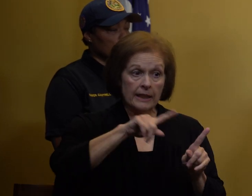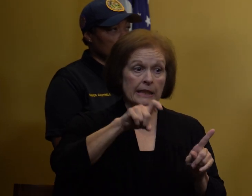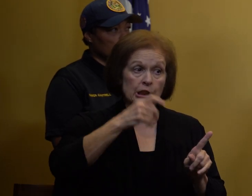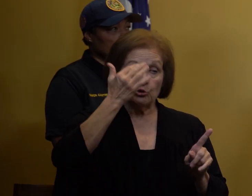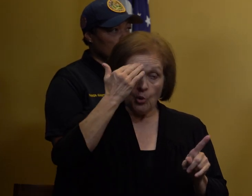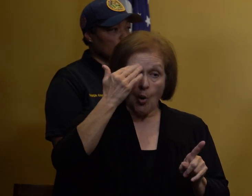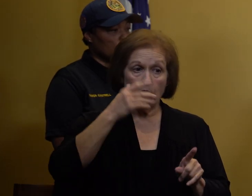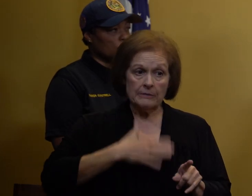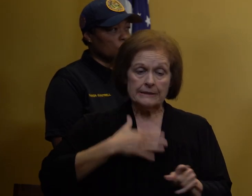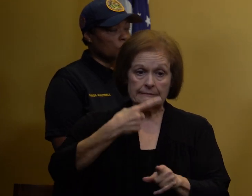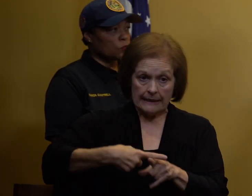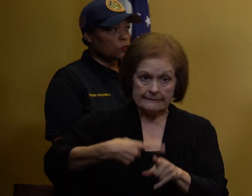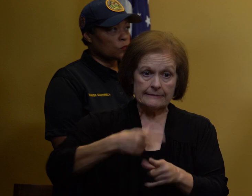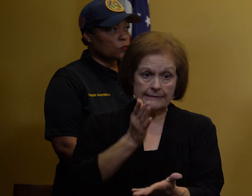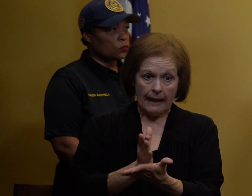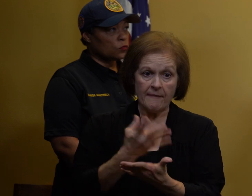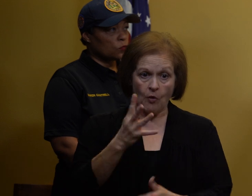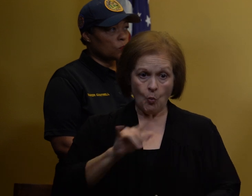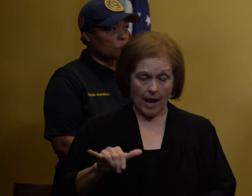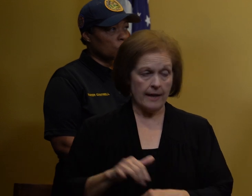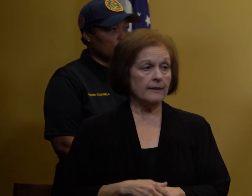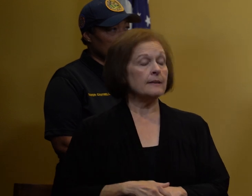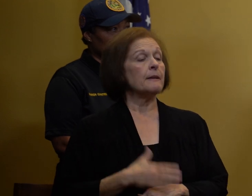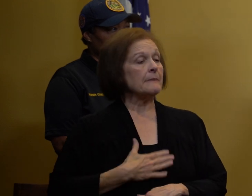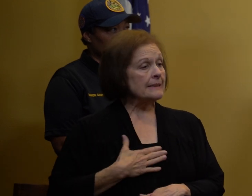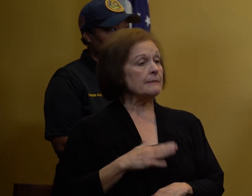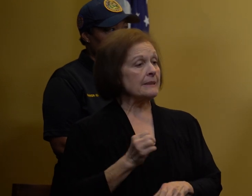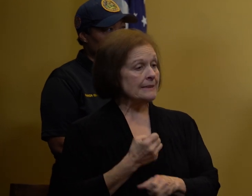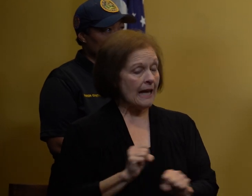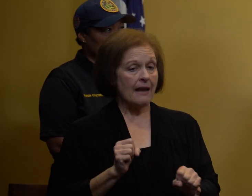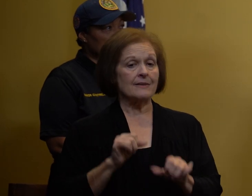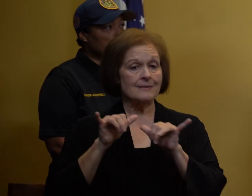be cautious. Again, if at all possible, stay at home and help us to do our job. Thank you.